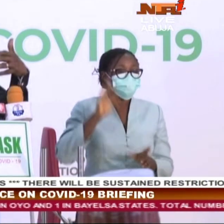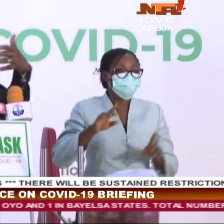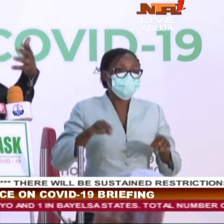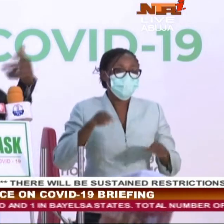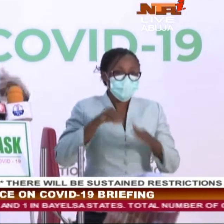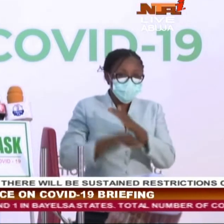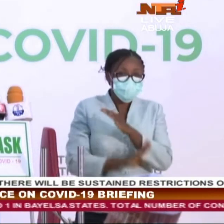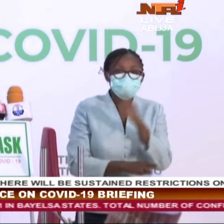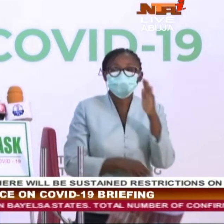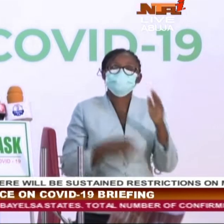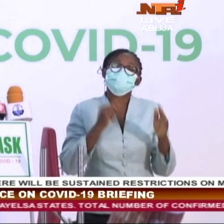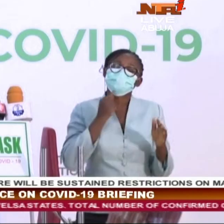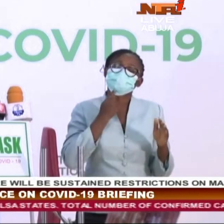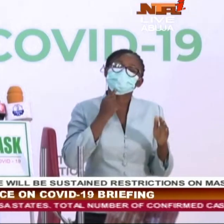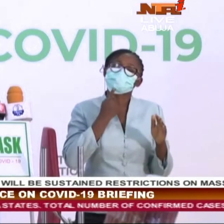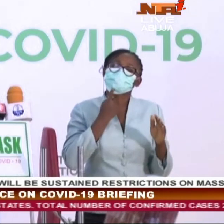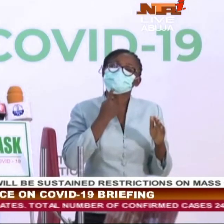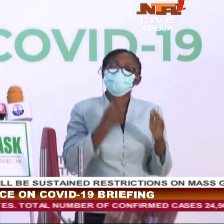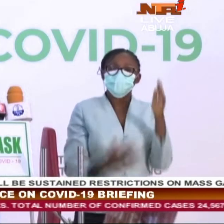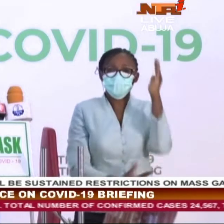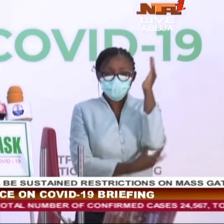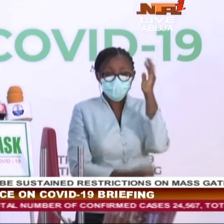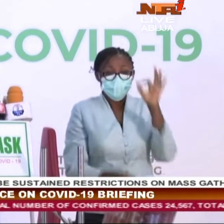necessary steps are not taken.